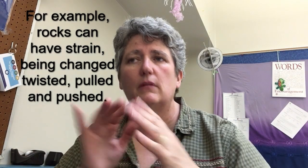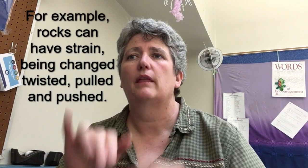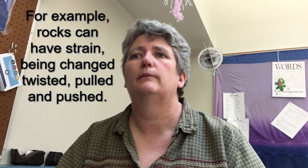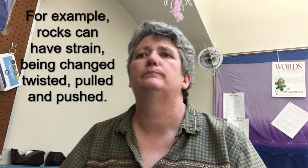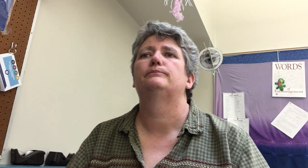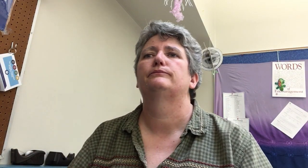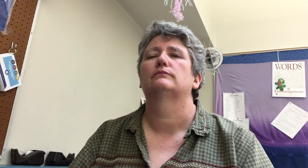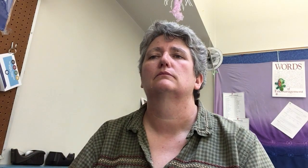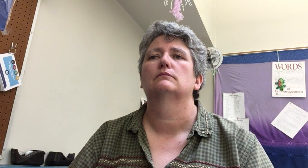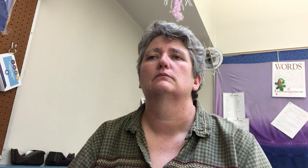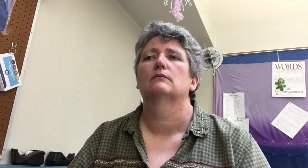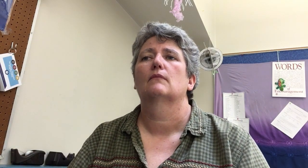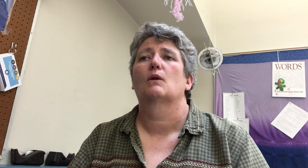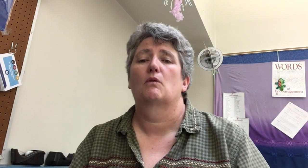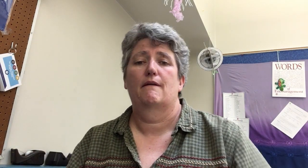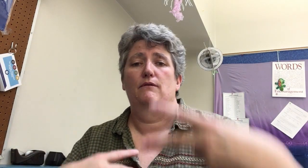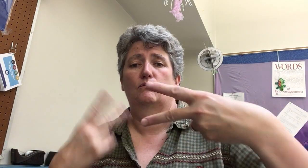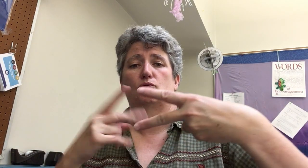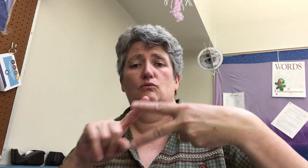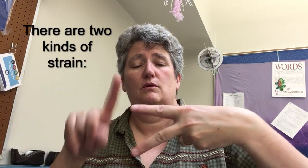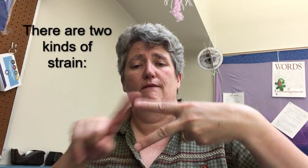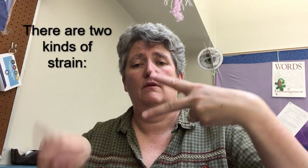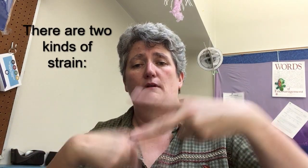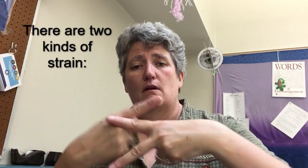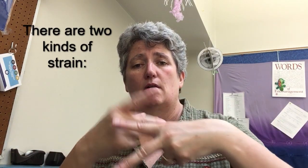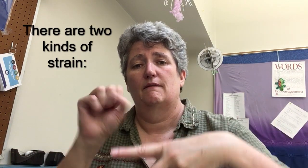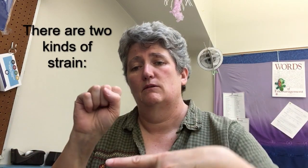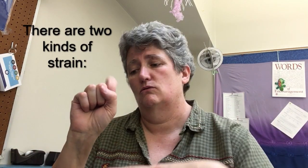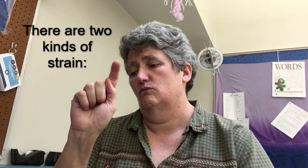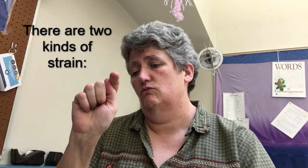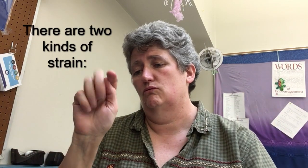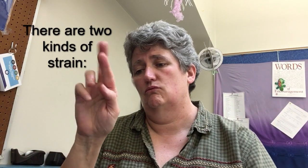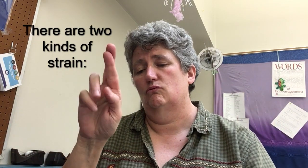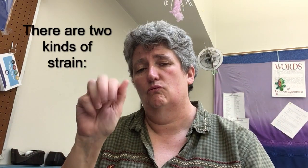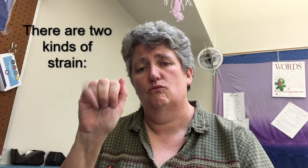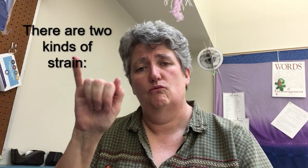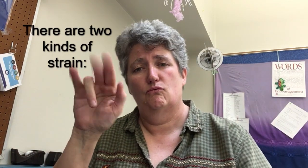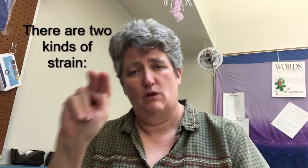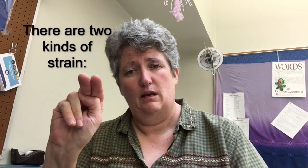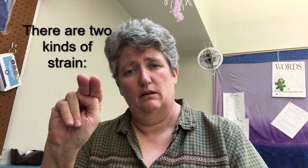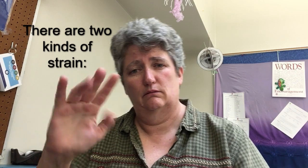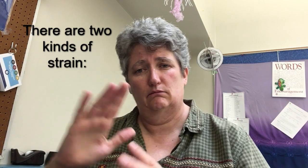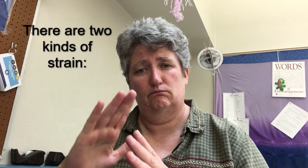by compression, tension, shearing, all of that. So there's two different kinds of strain.